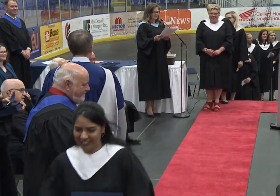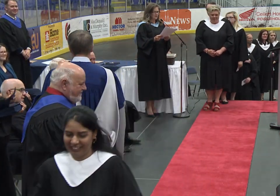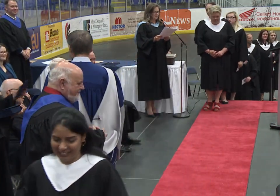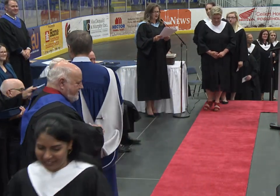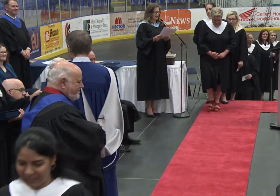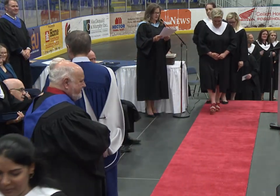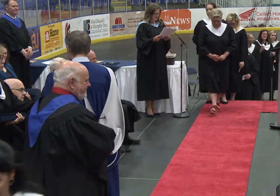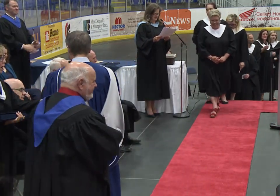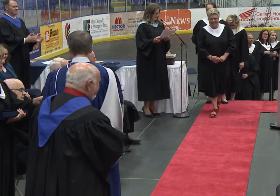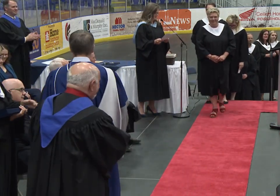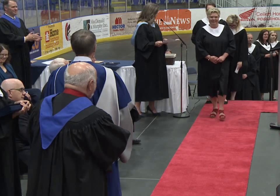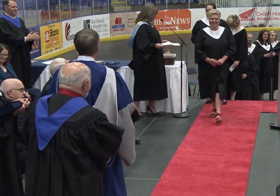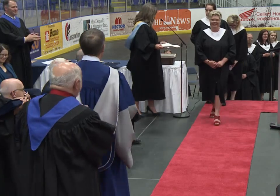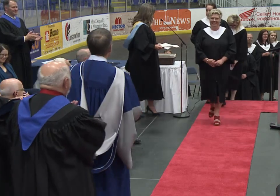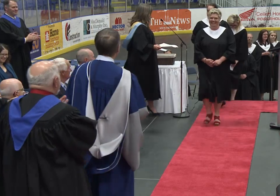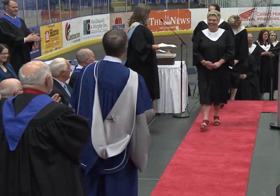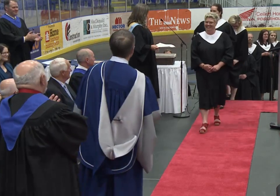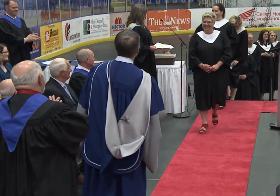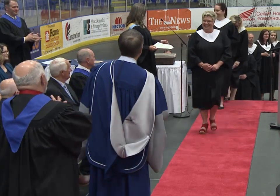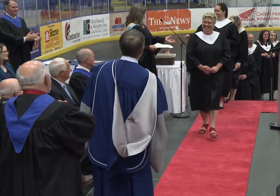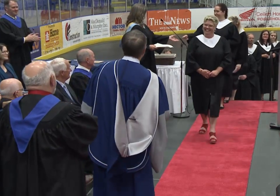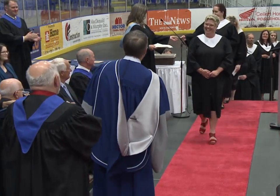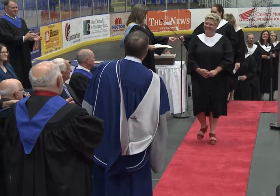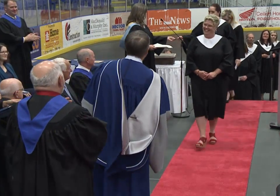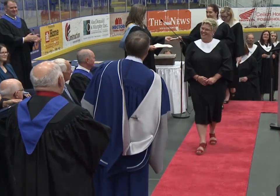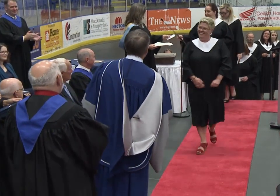Robin Dean with honors.